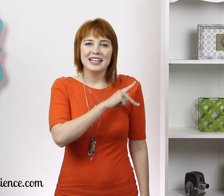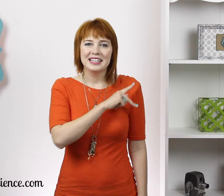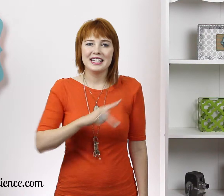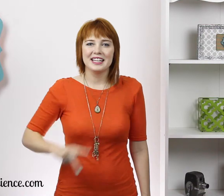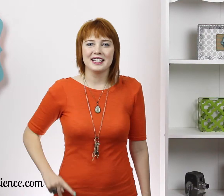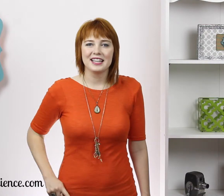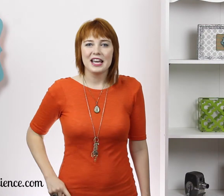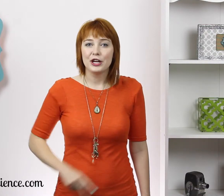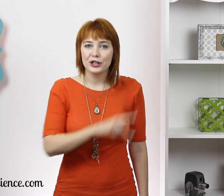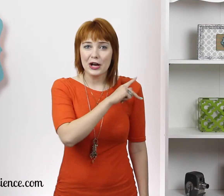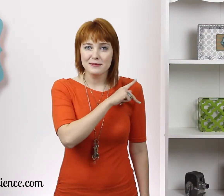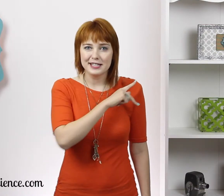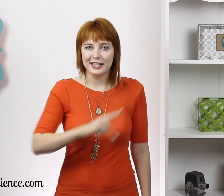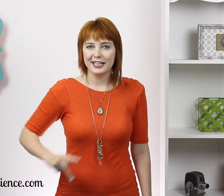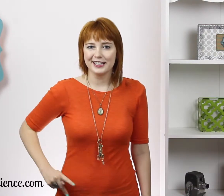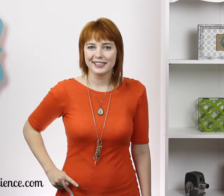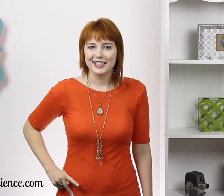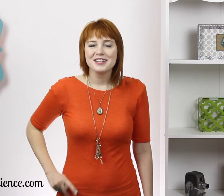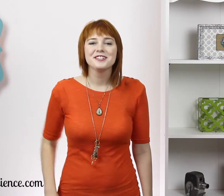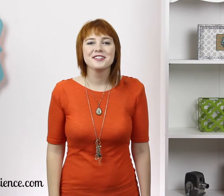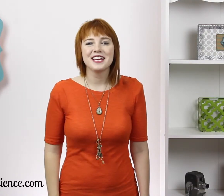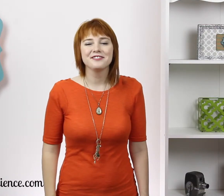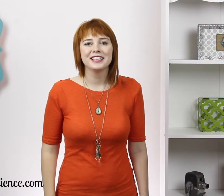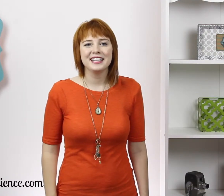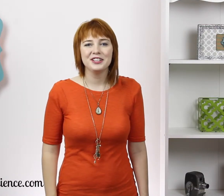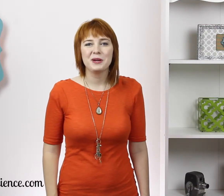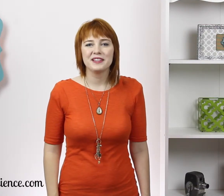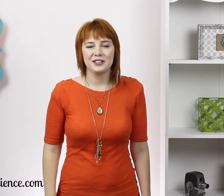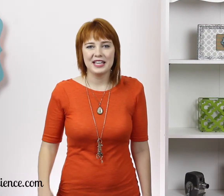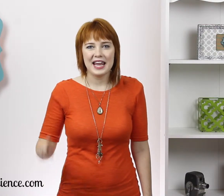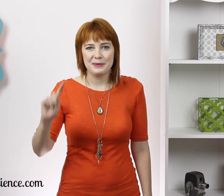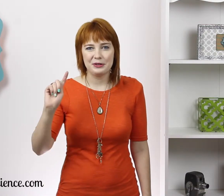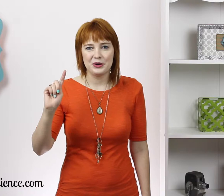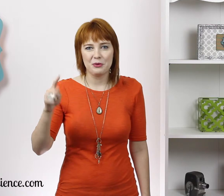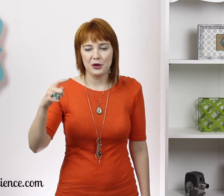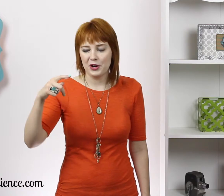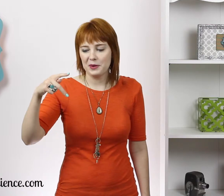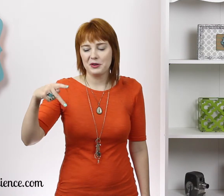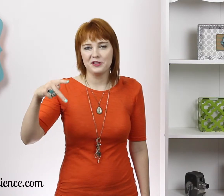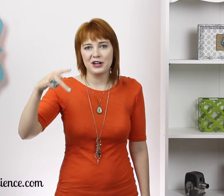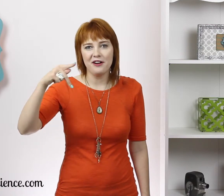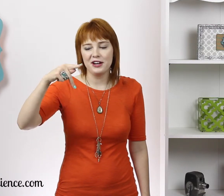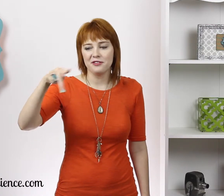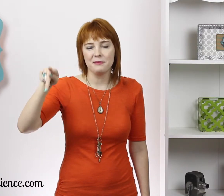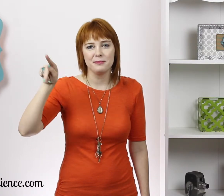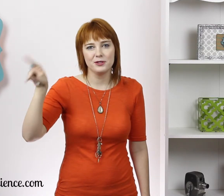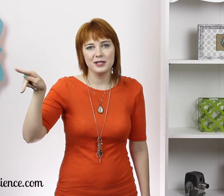King. Here comes the king. To do the sign for king, you make the letter K by putting your pointer and middle finger out and your thumb in between,